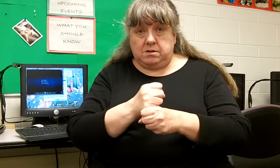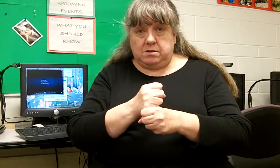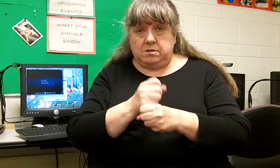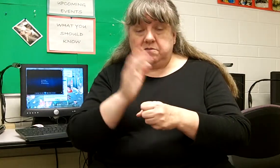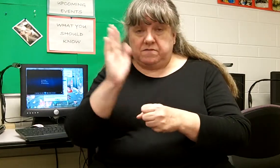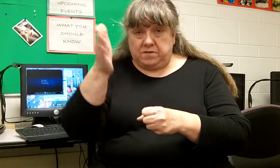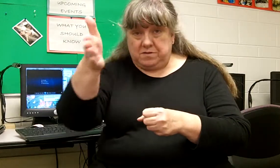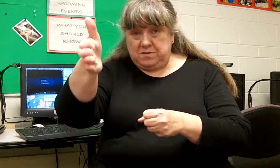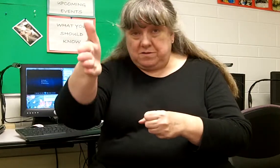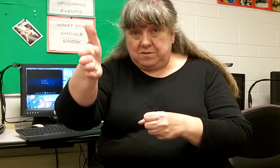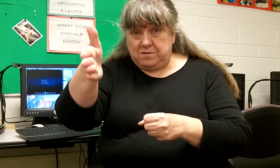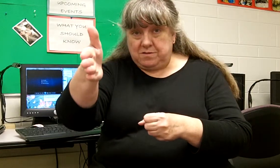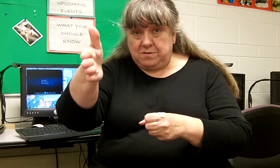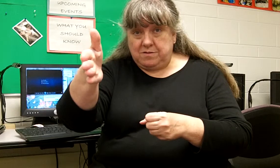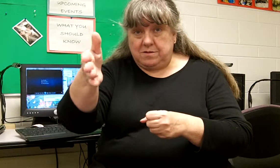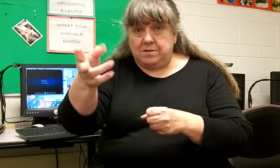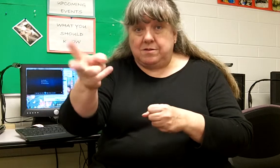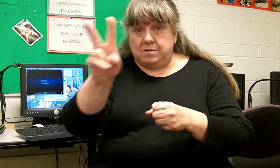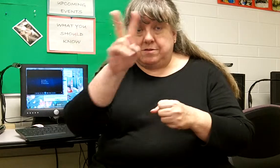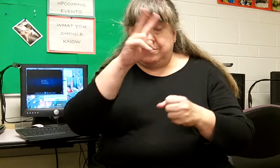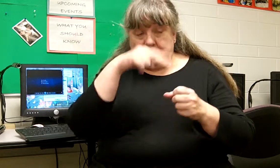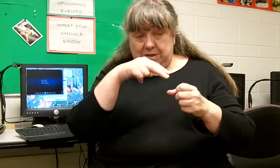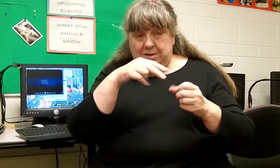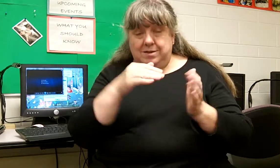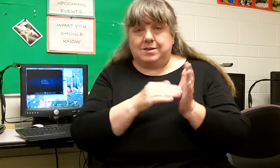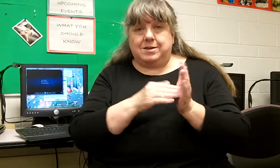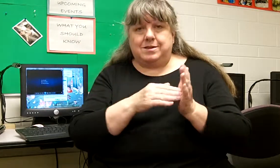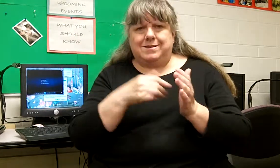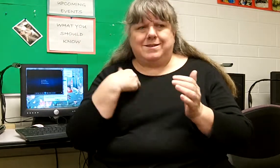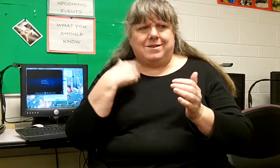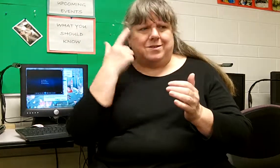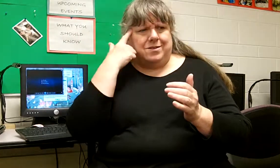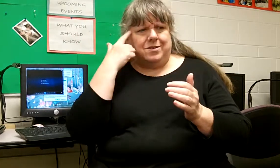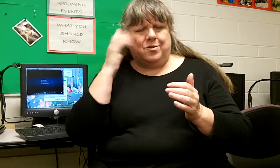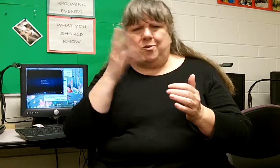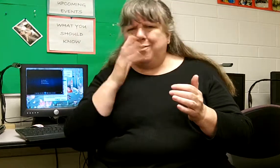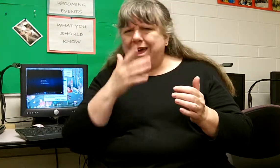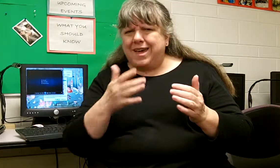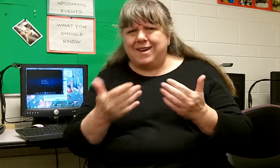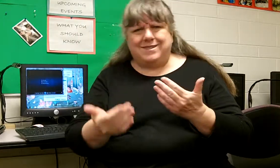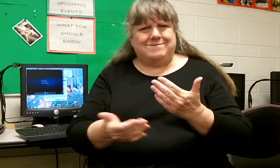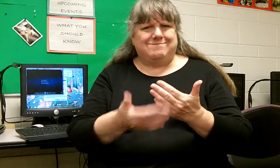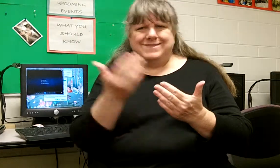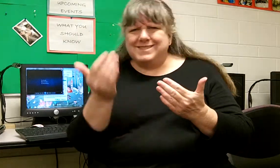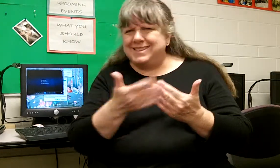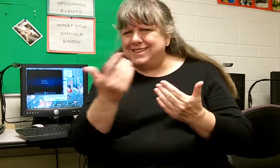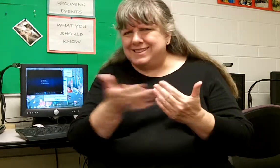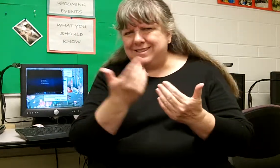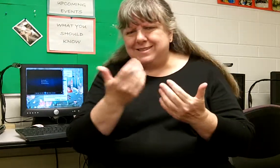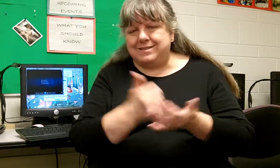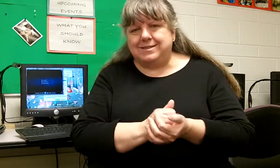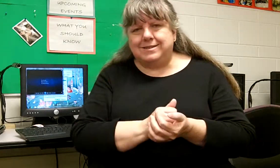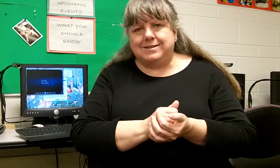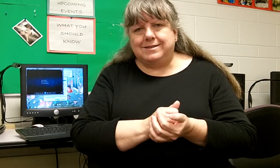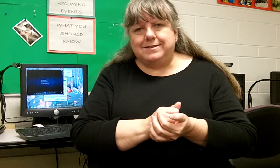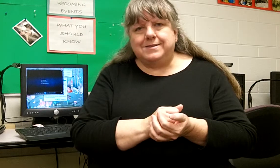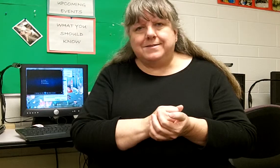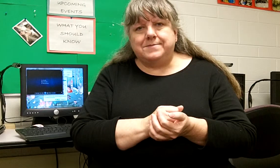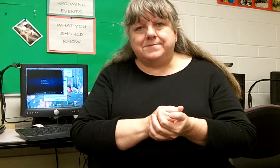oh my God, this was so easy, because you're going to learn it so fast. So anyway, I think you have an idea. If you don't